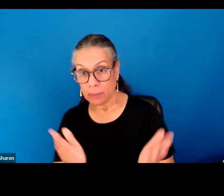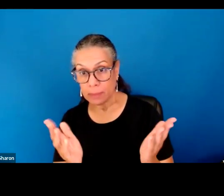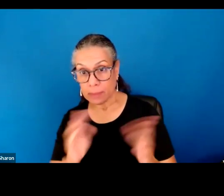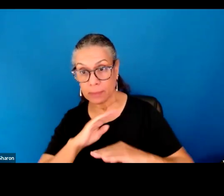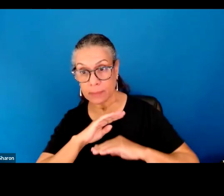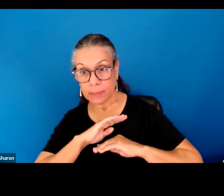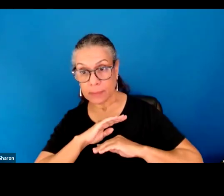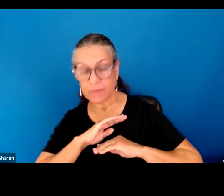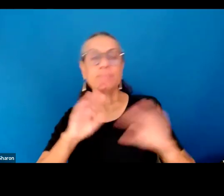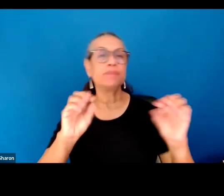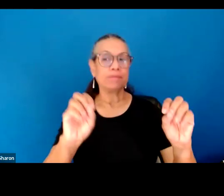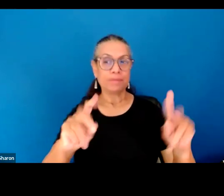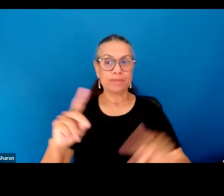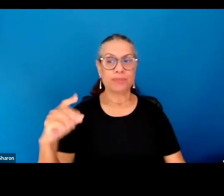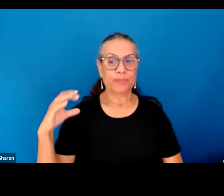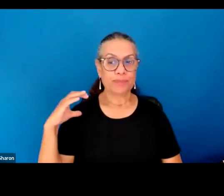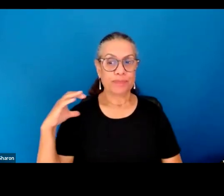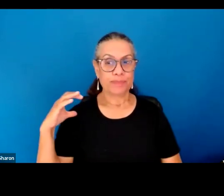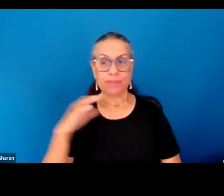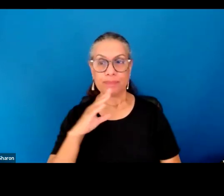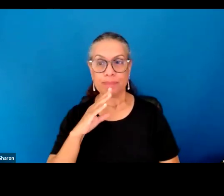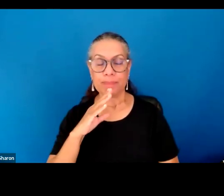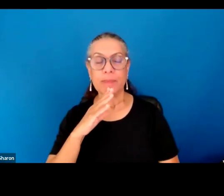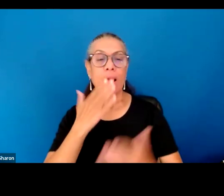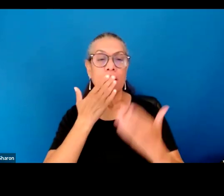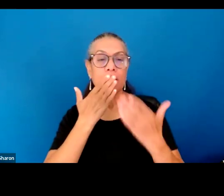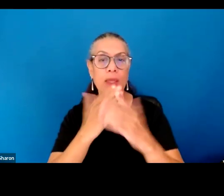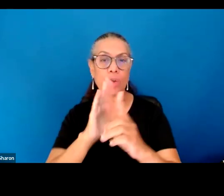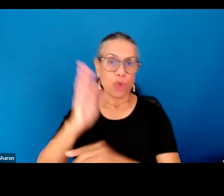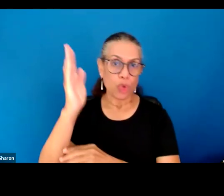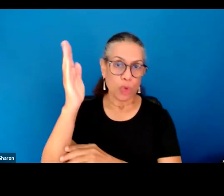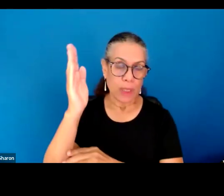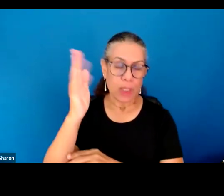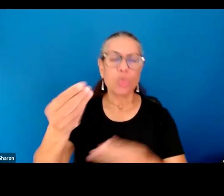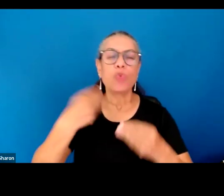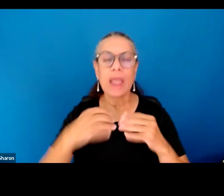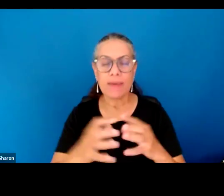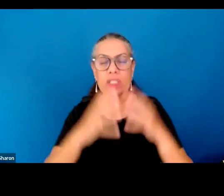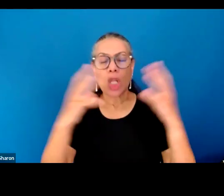Okay, I want to just thank you for the presentation, and you've given us a lot to think about.